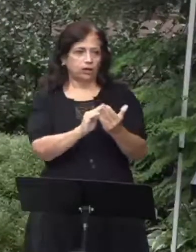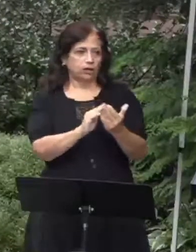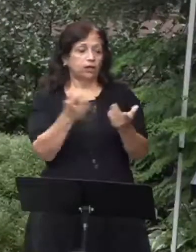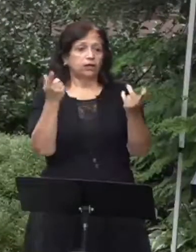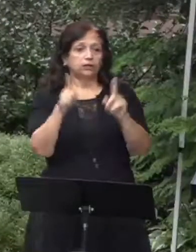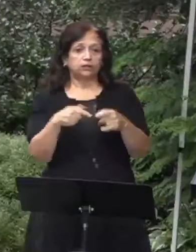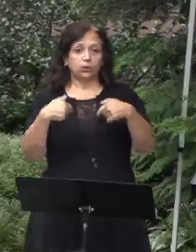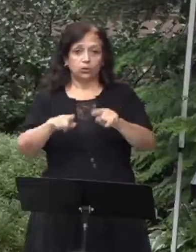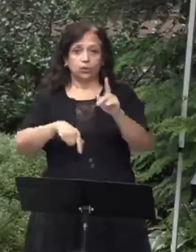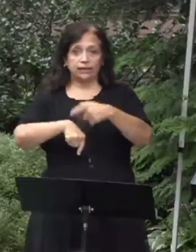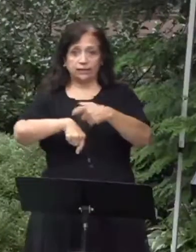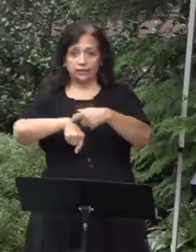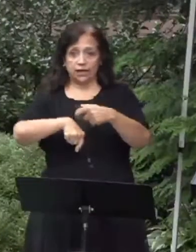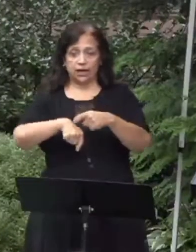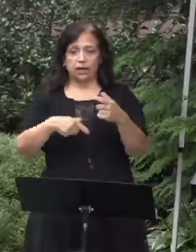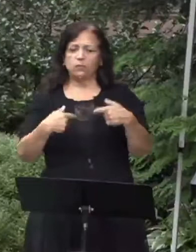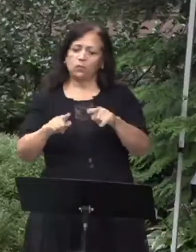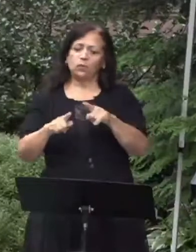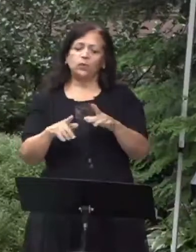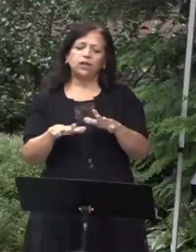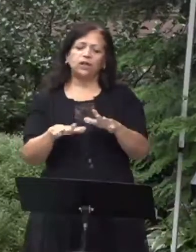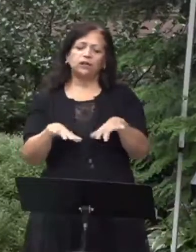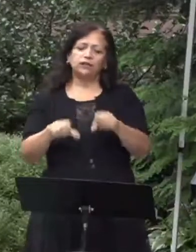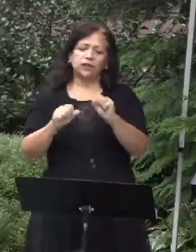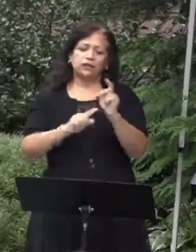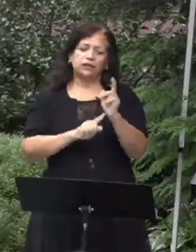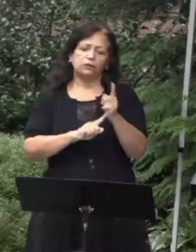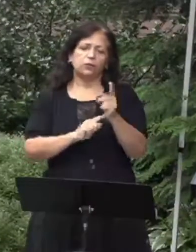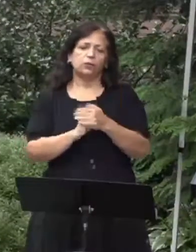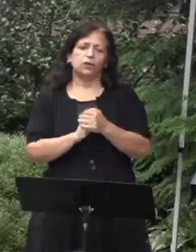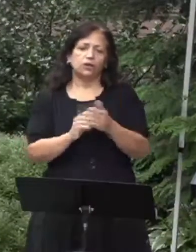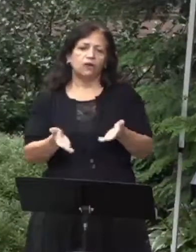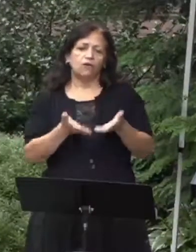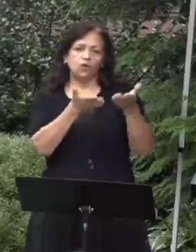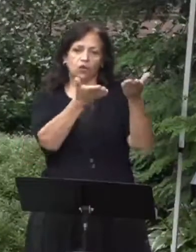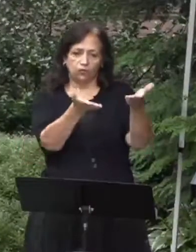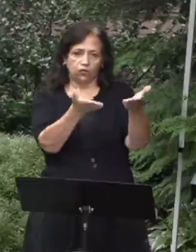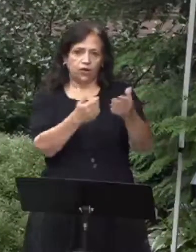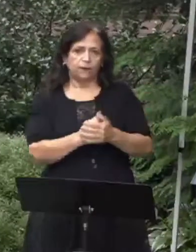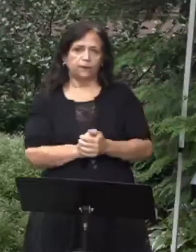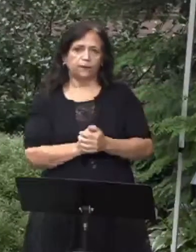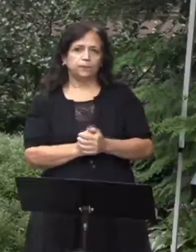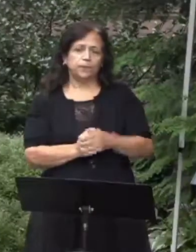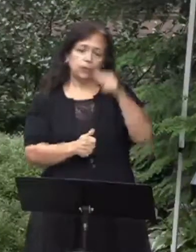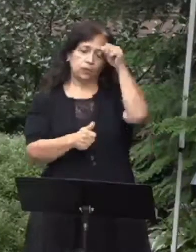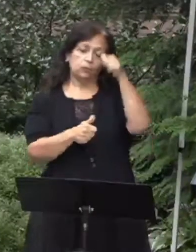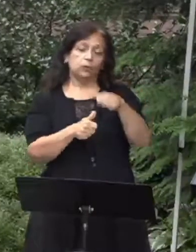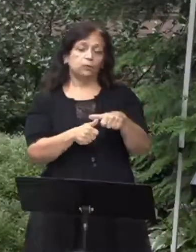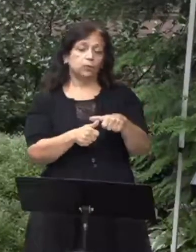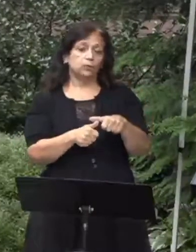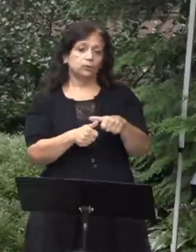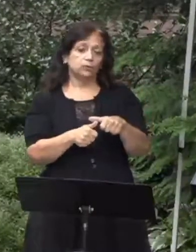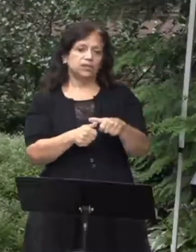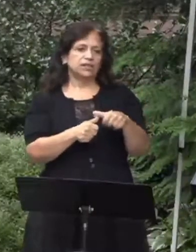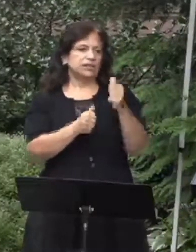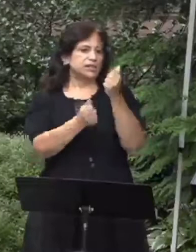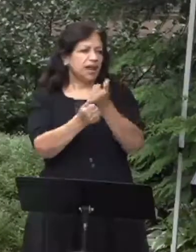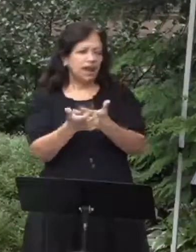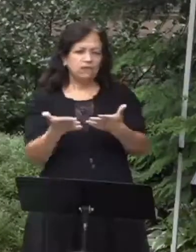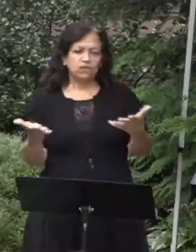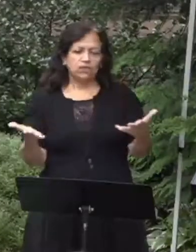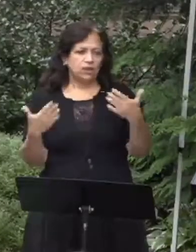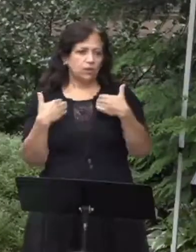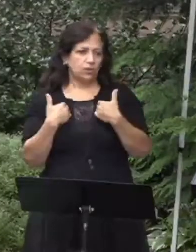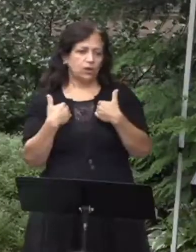So in this time, as we enter into a moment of offering, we remember that everything